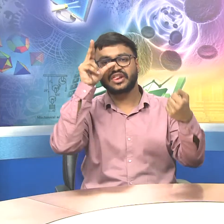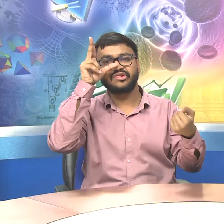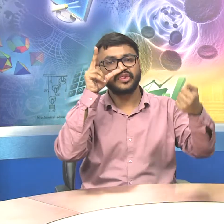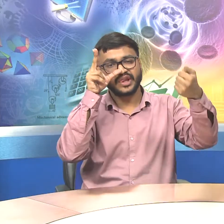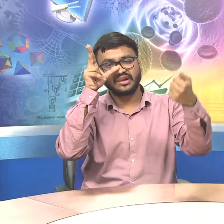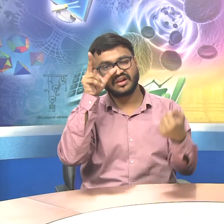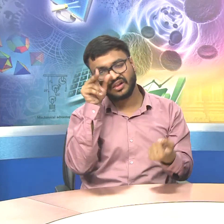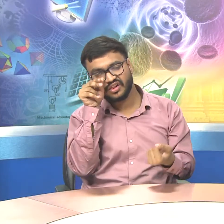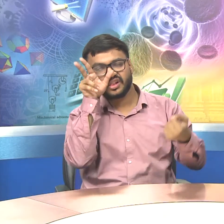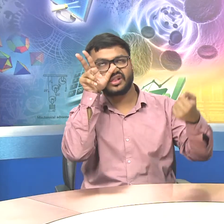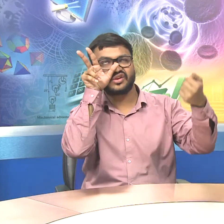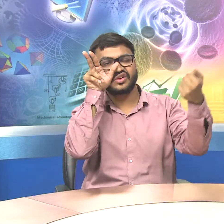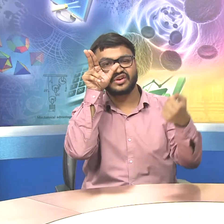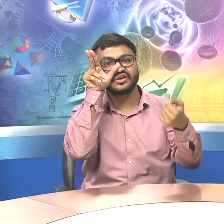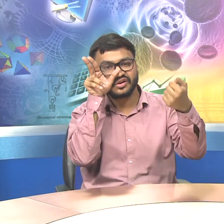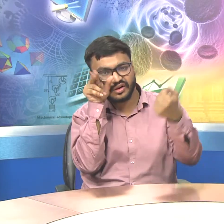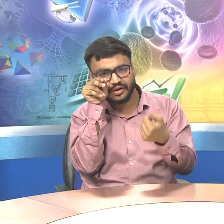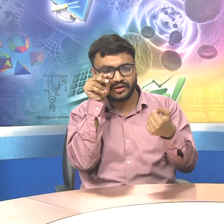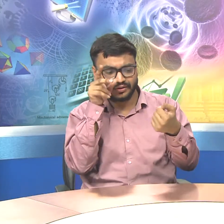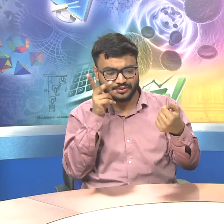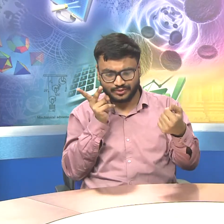feeling sleepy while driving.